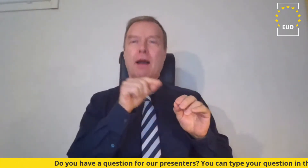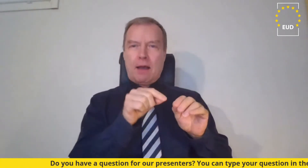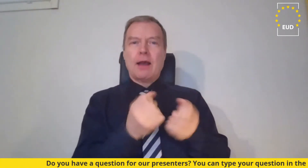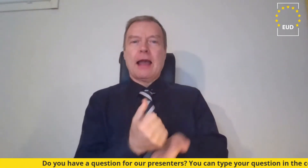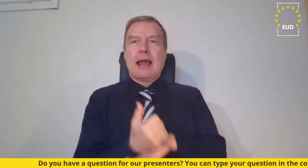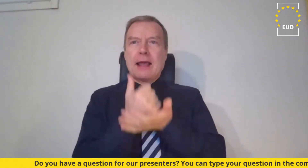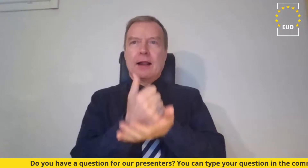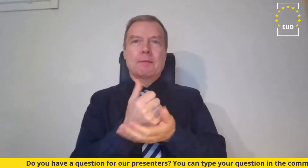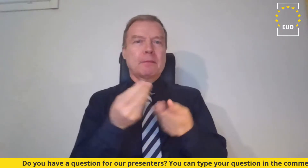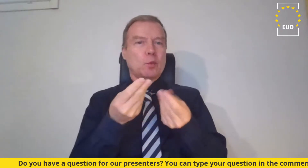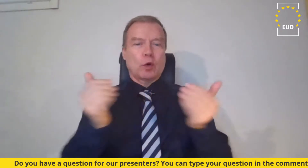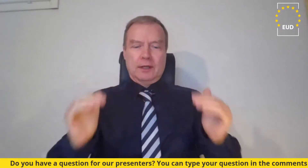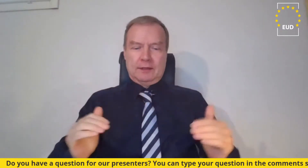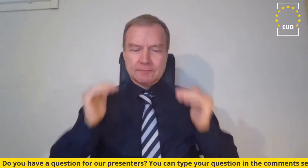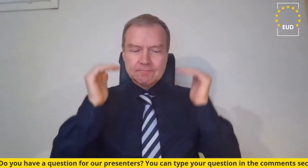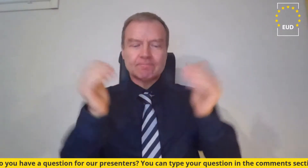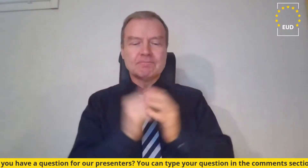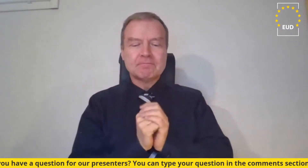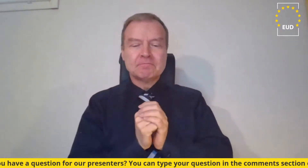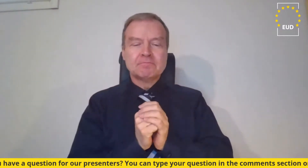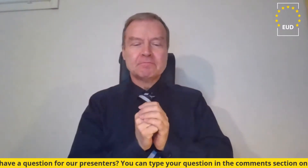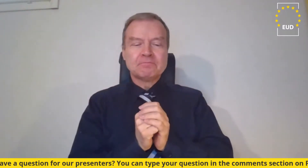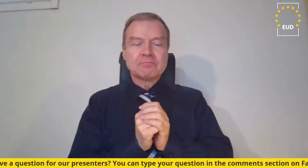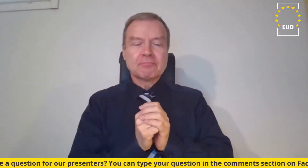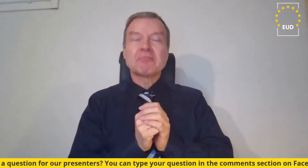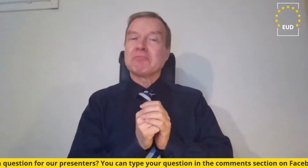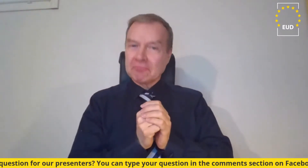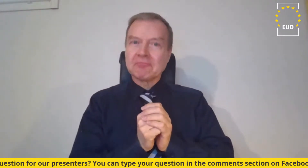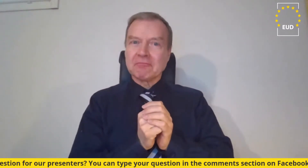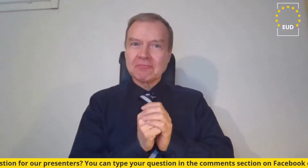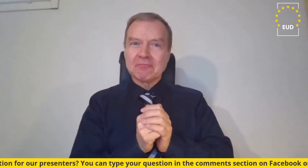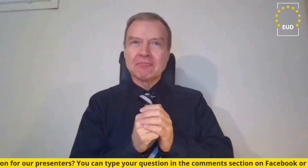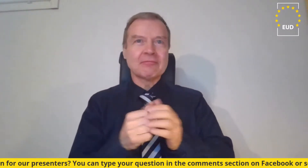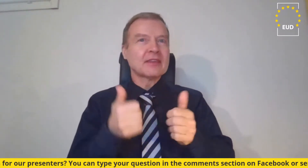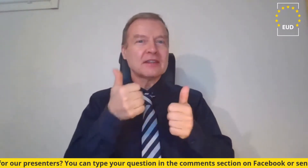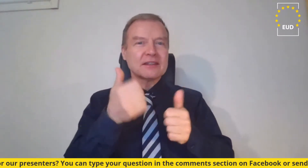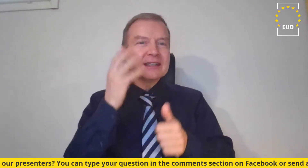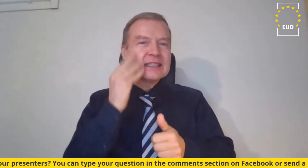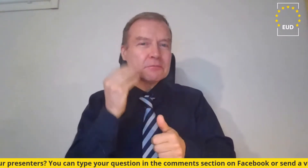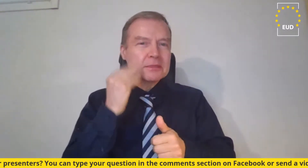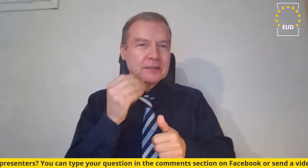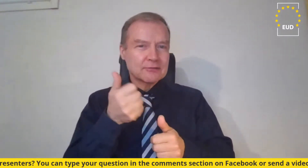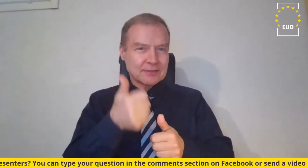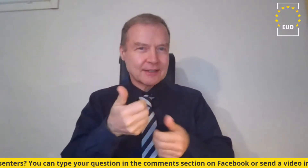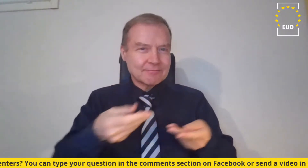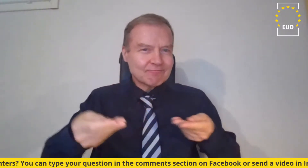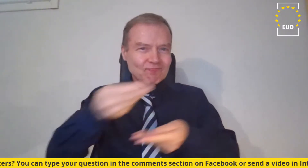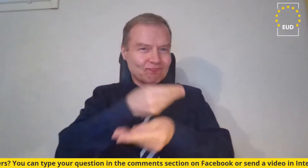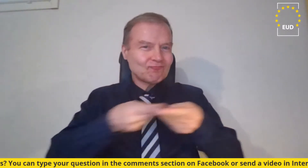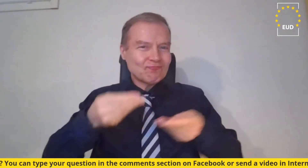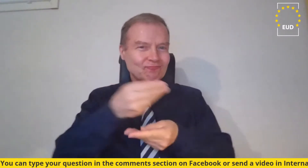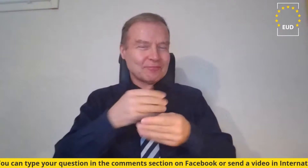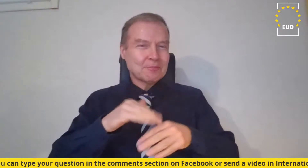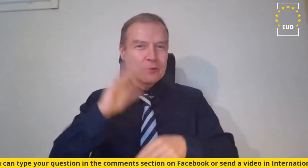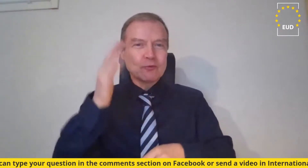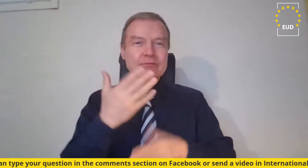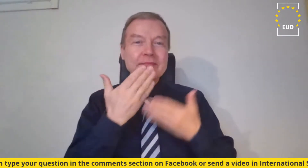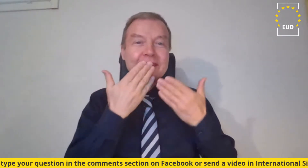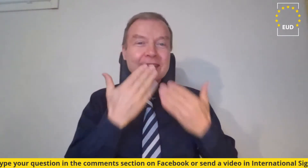interpreter. And you discussed the quality guidelines. So thank you for this